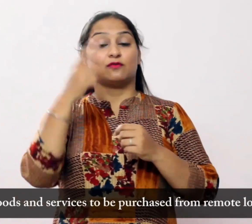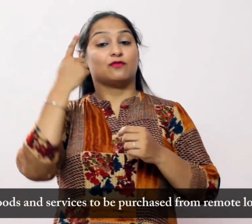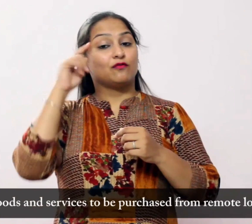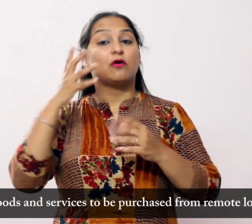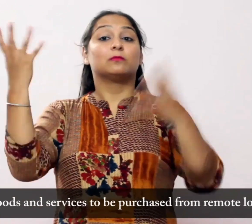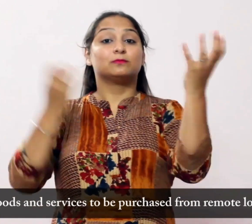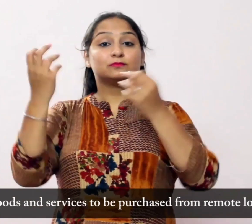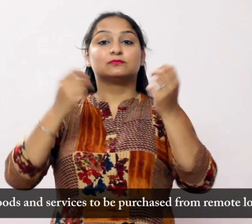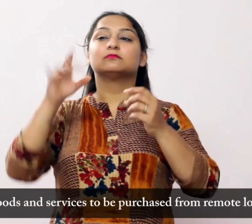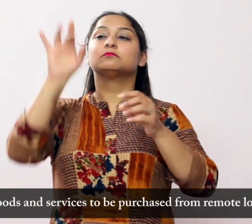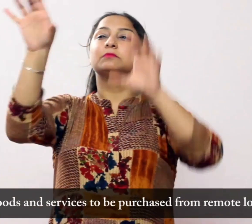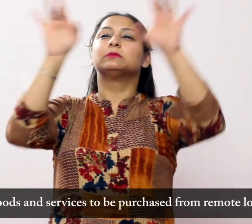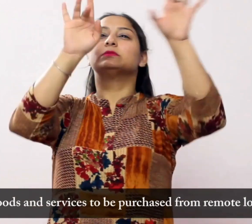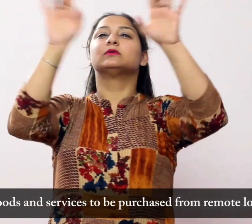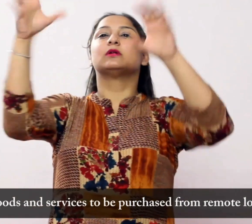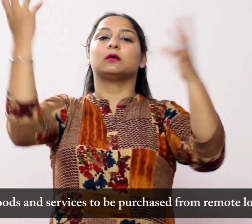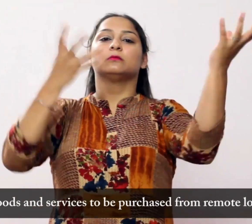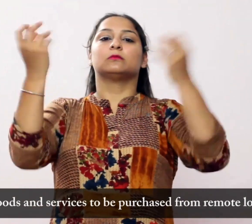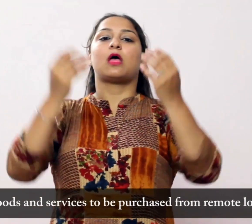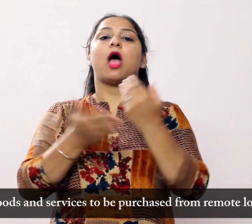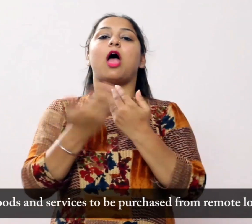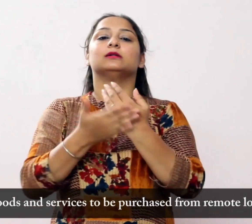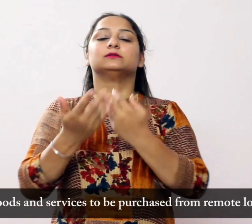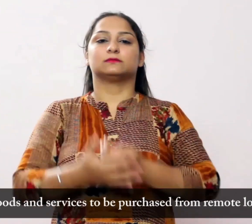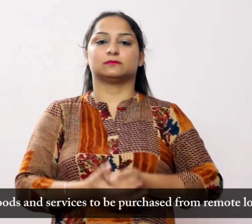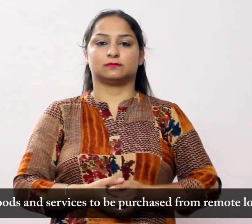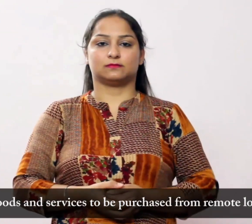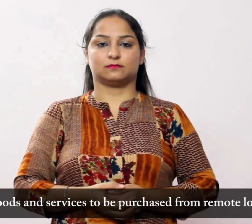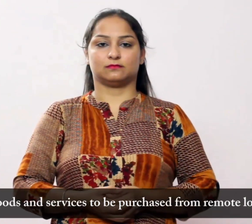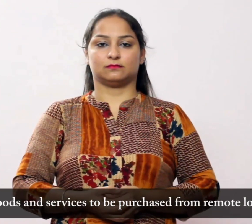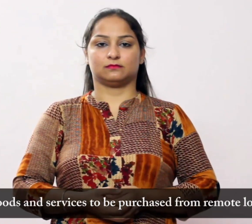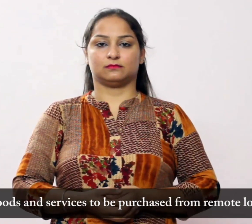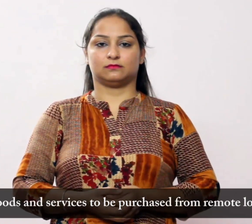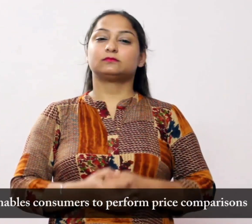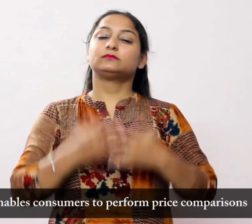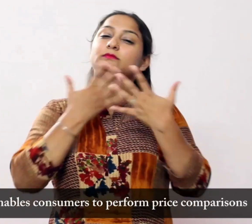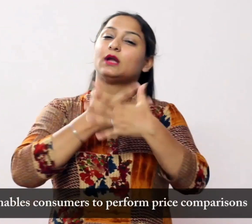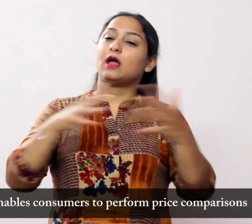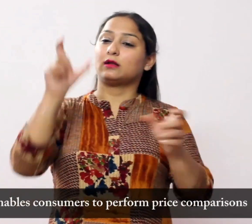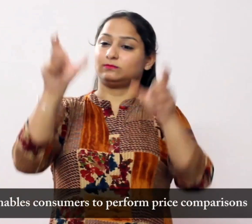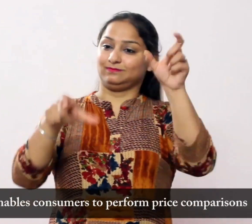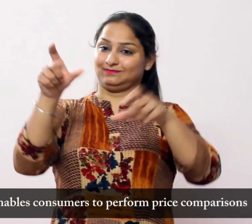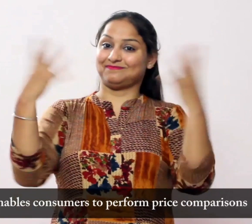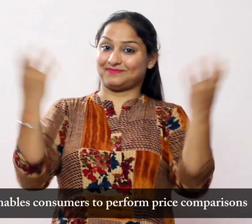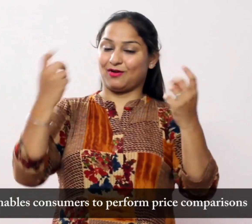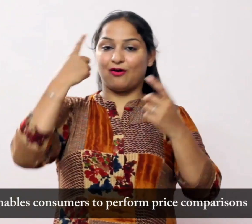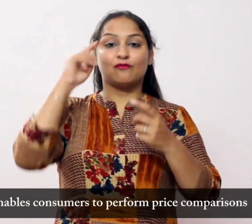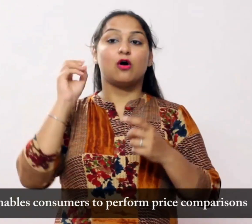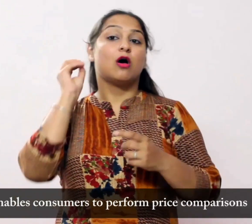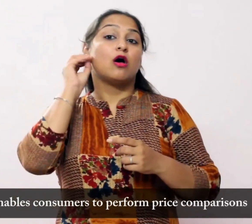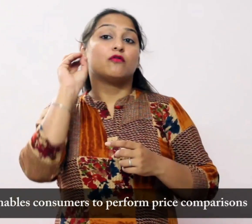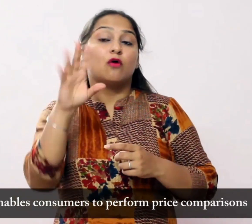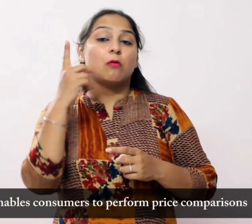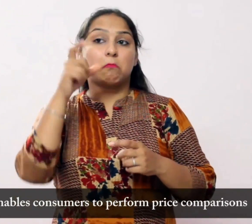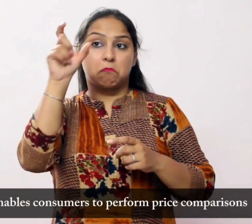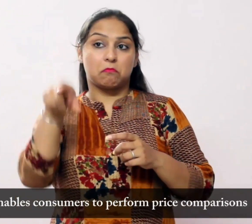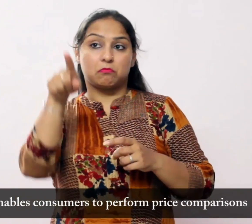enables goods and services to be purchased from remote locations, enables consumers to perform price